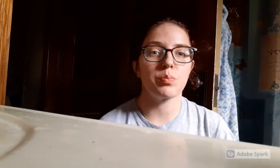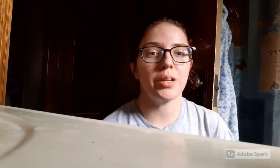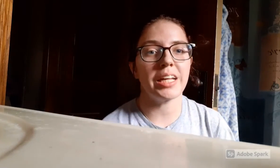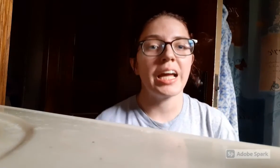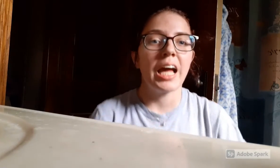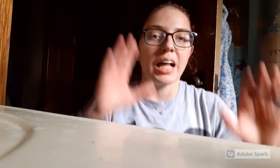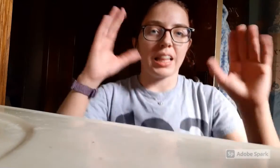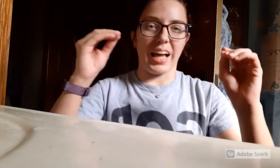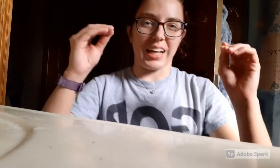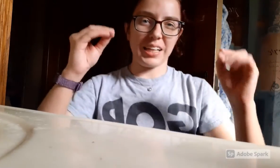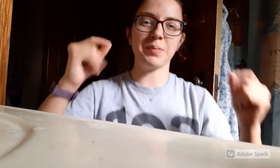pretty like